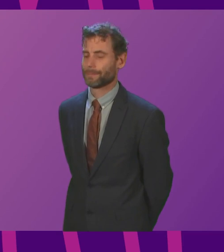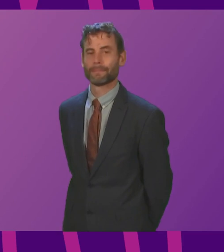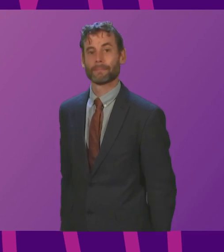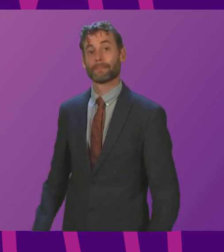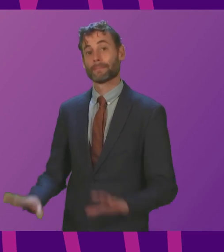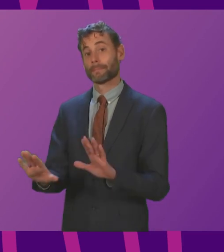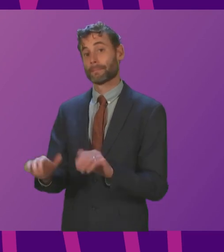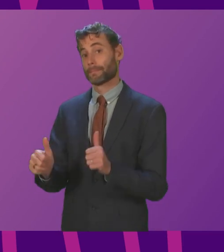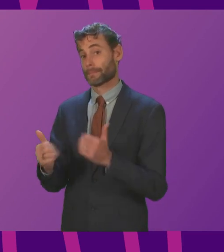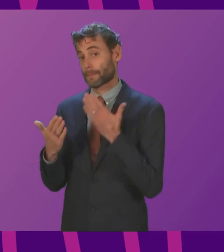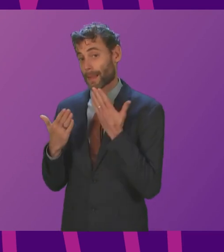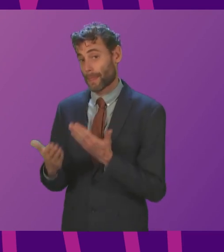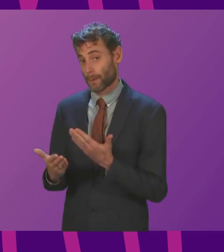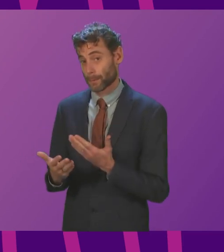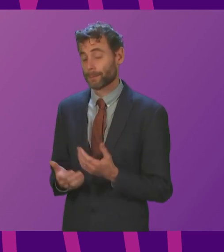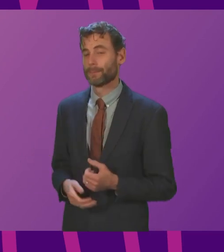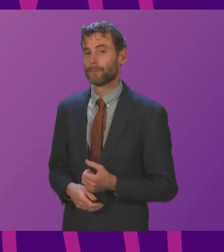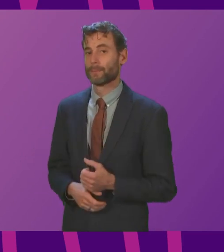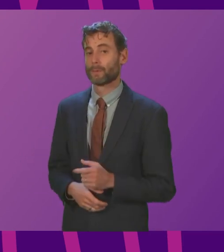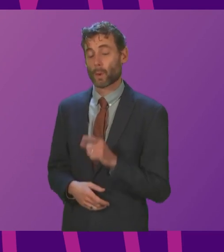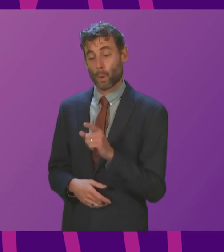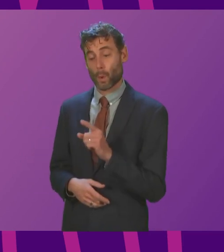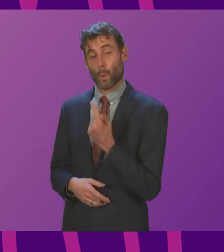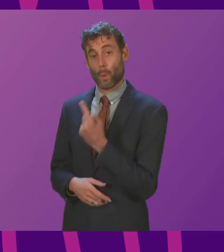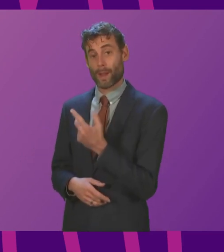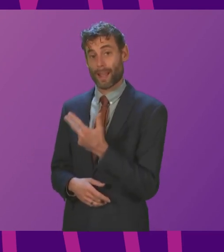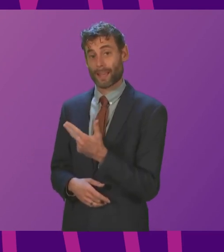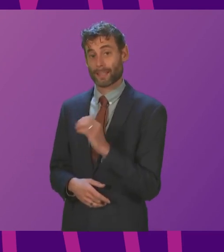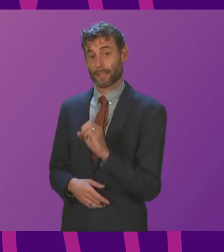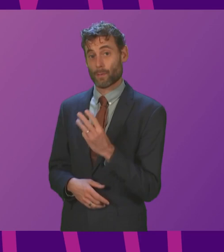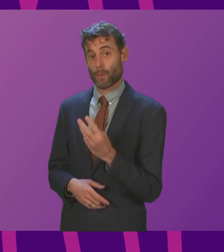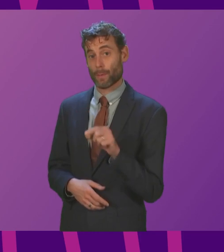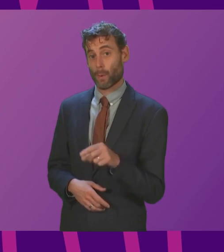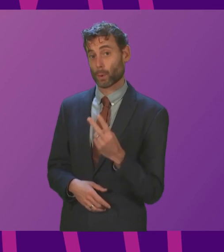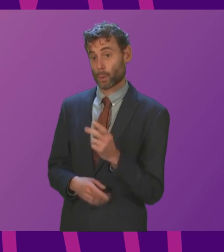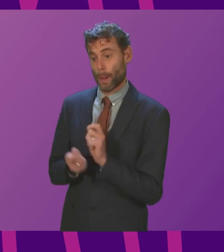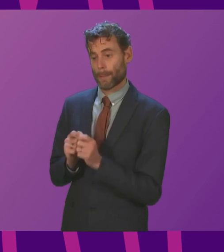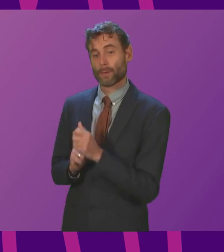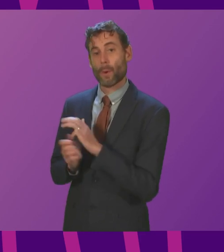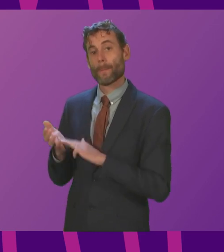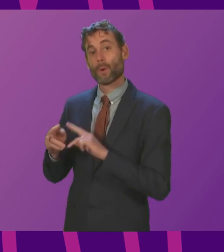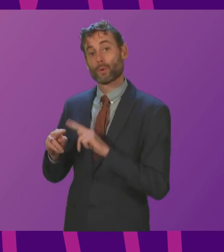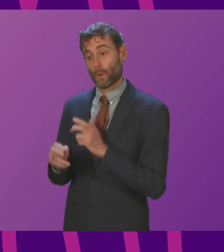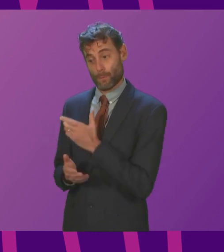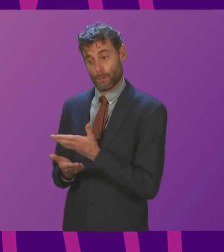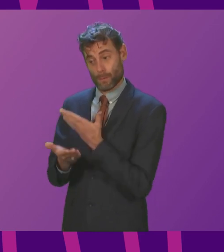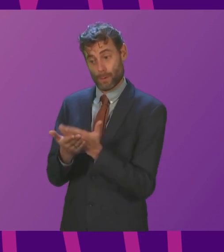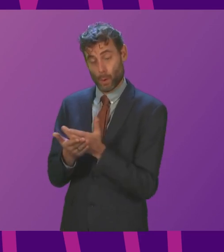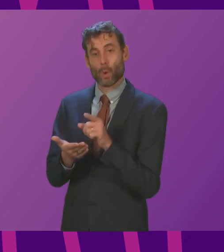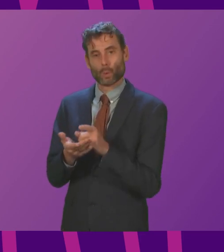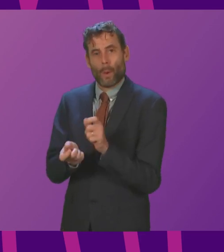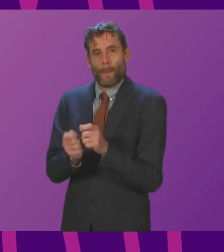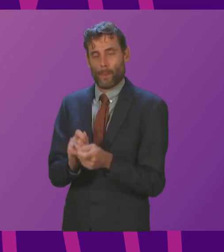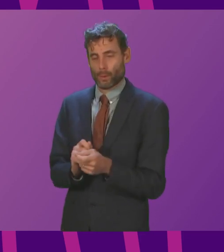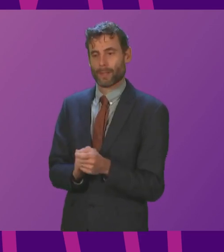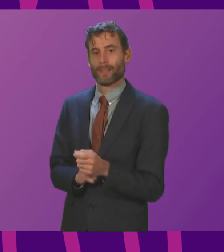Thank you. The question is that Amendment 1803.2 in the name of Murdo Fraser, which seeks to amend Motion